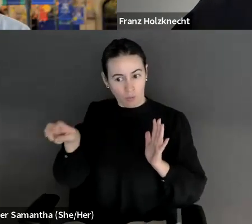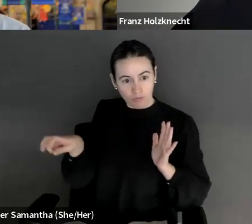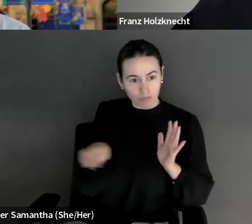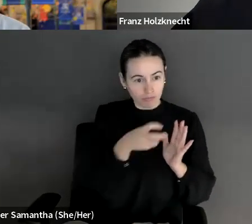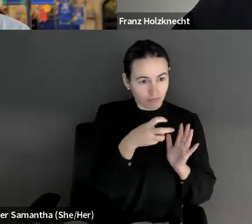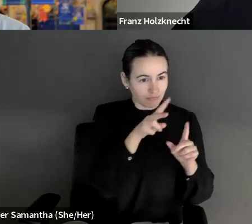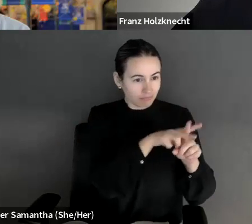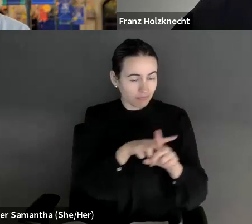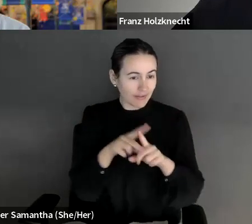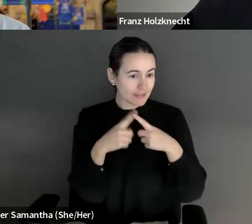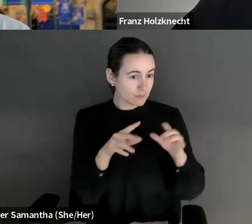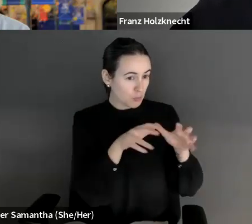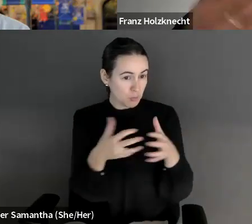Mm.